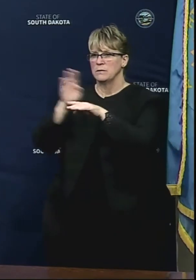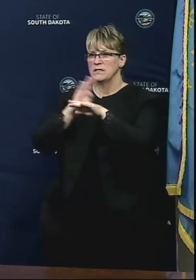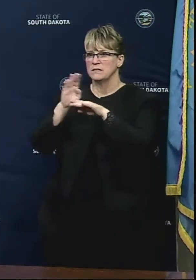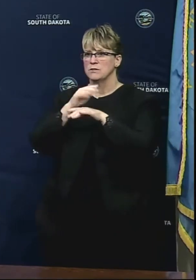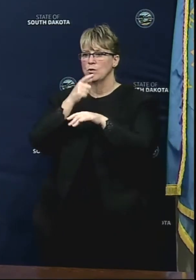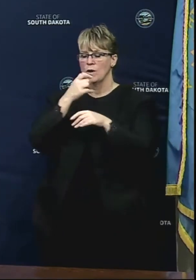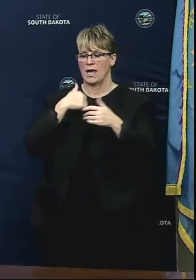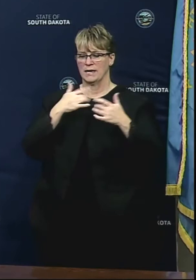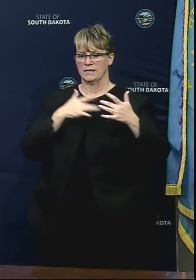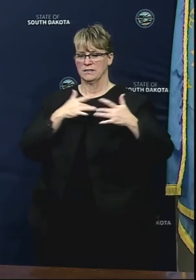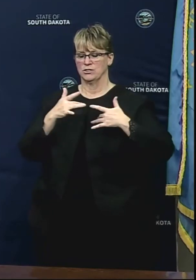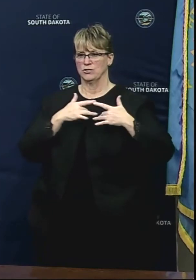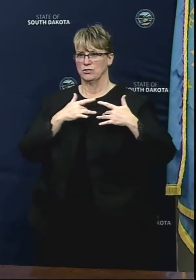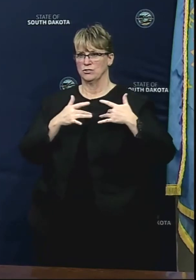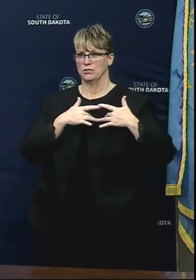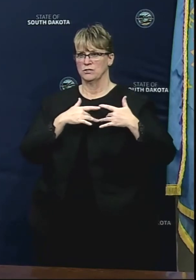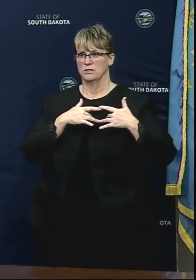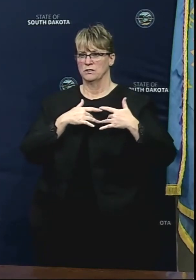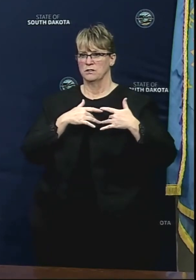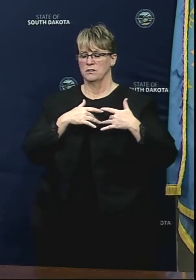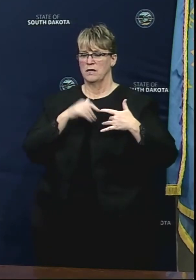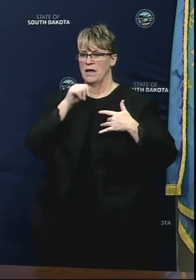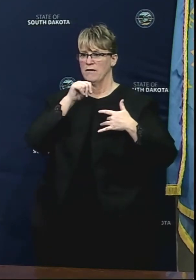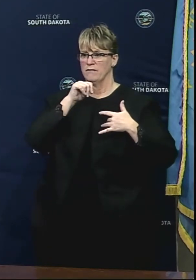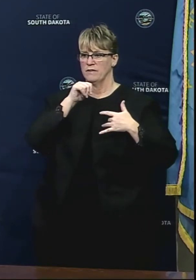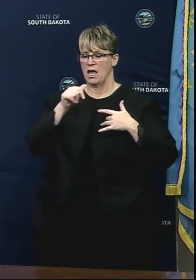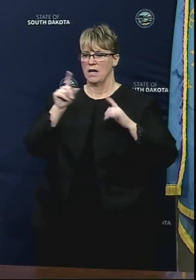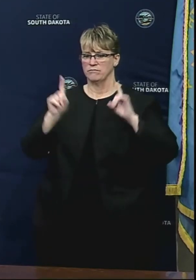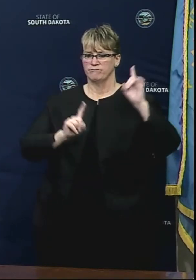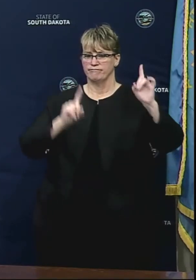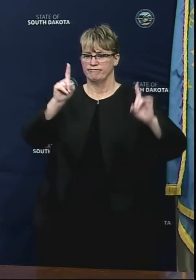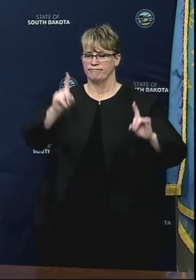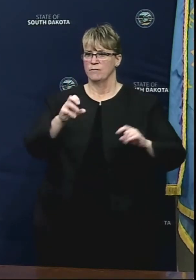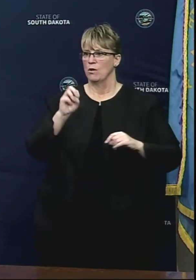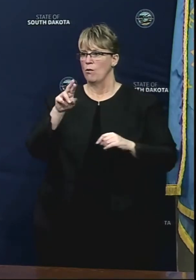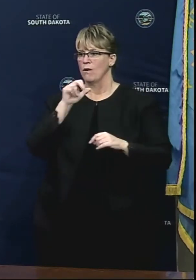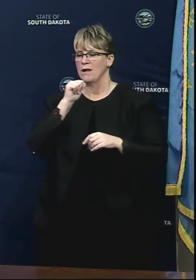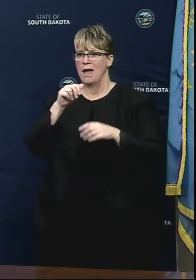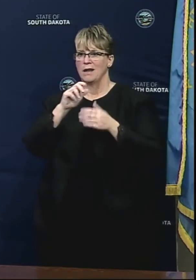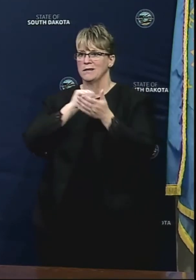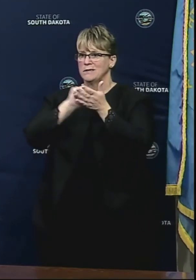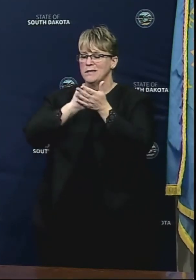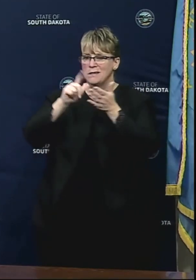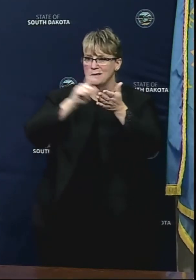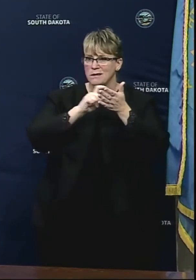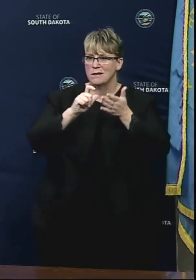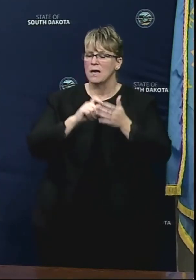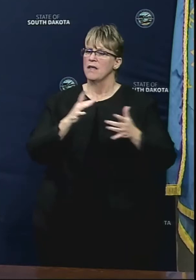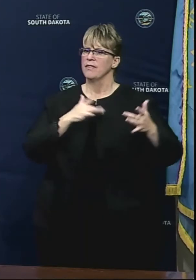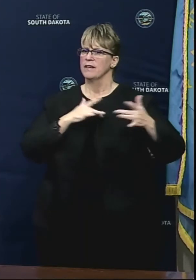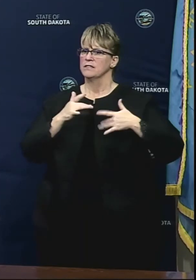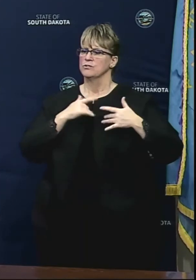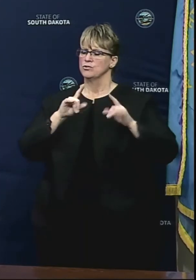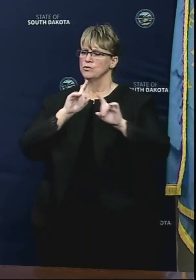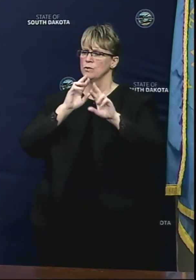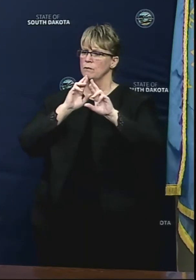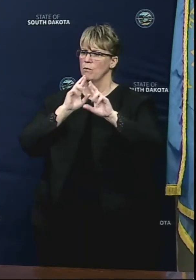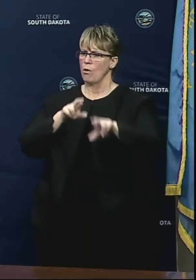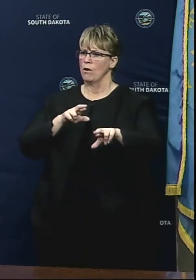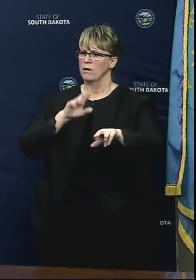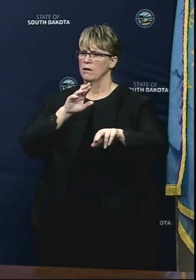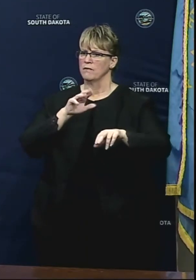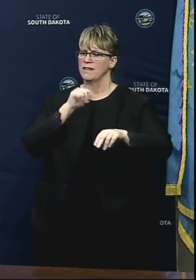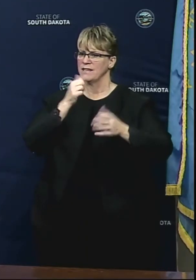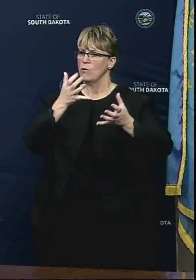had concerns over lack of social distancing or lack of sanitization in the workplace, yet they were concerned to report it for fear of their